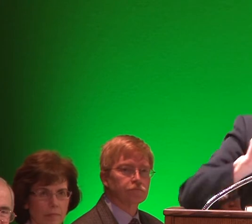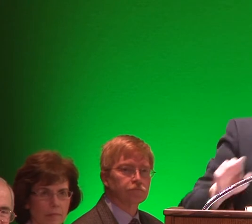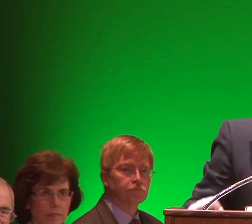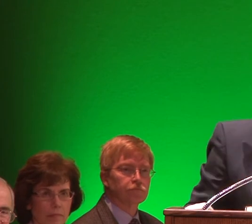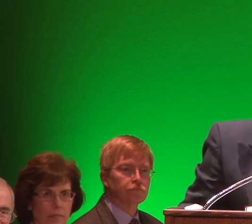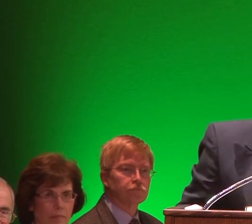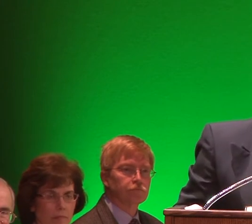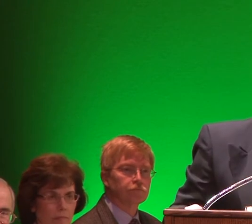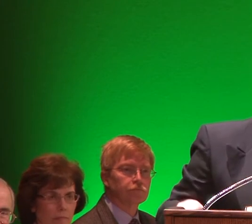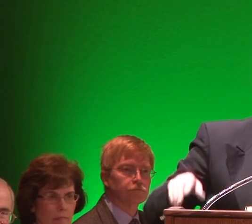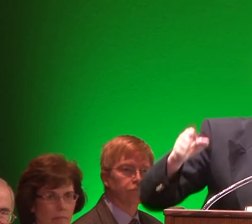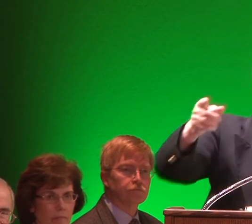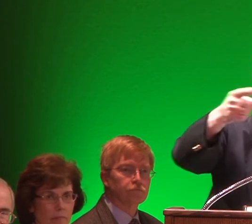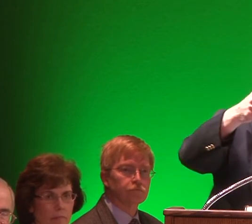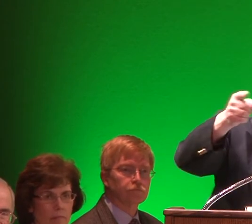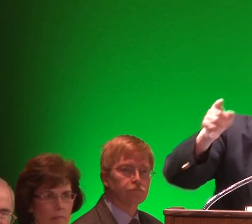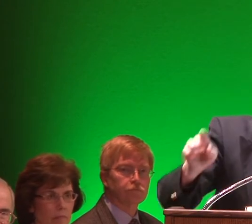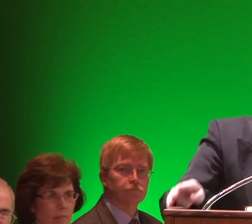middle